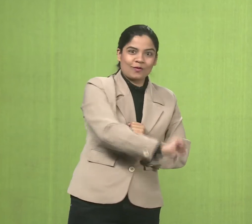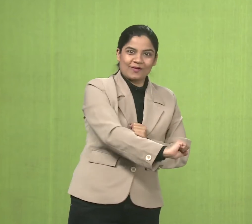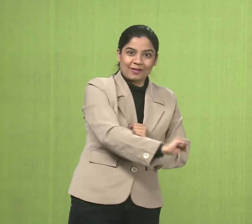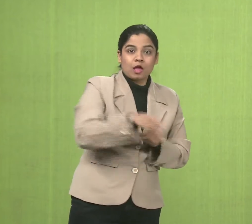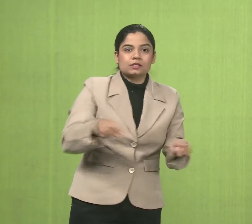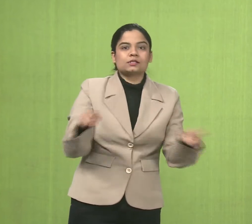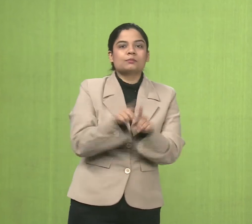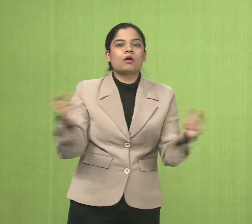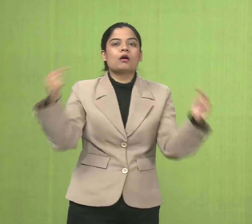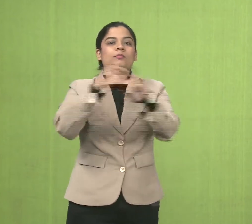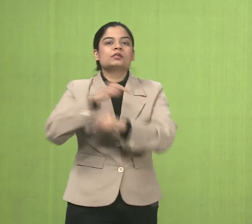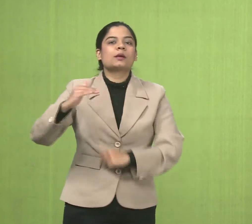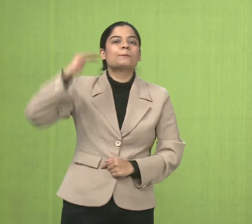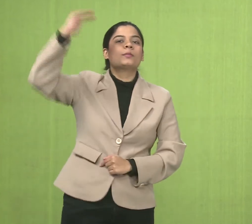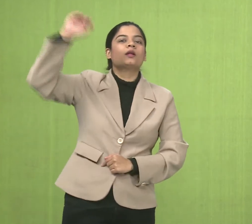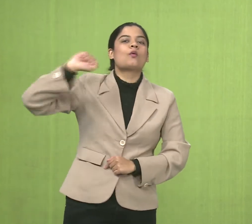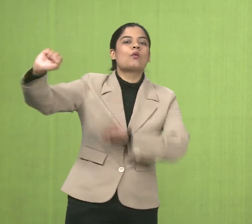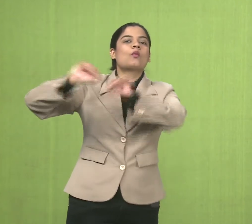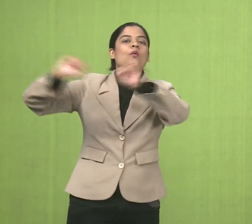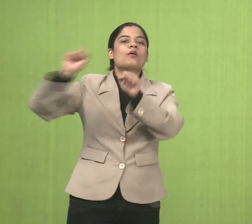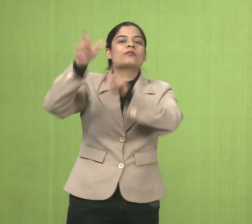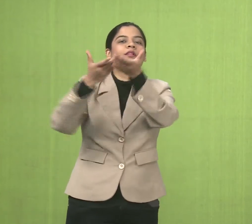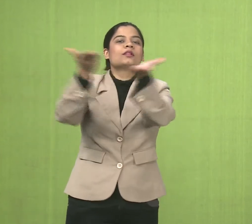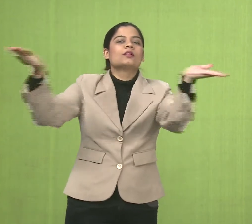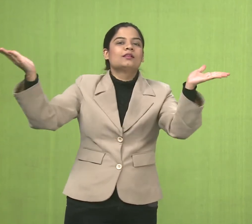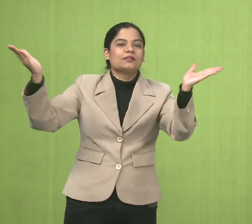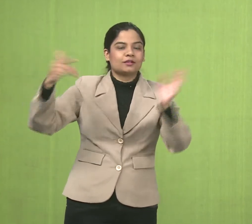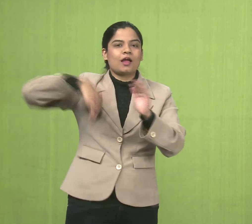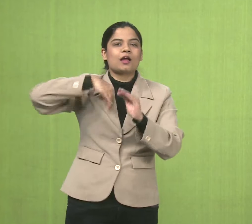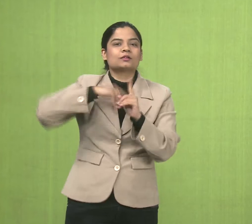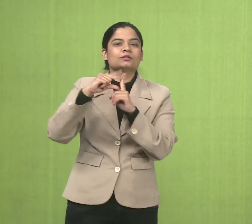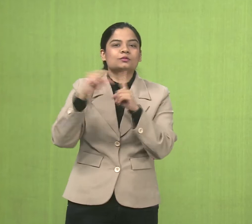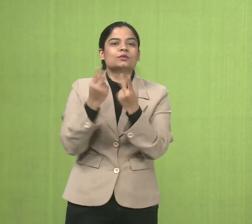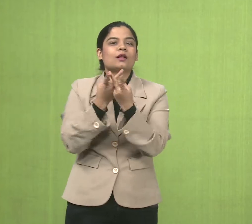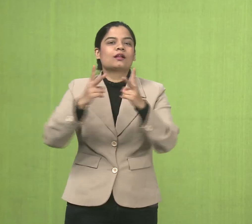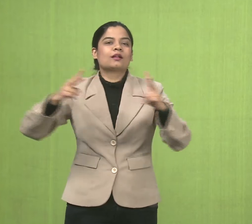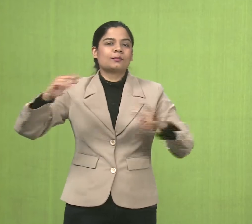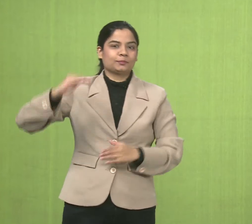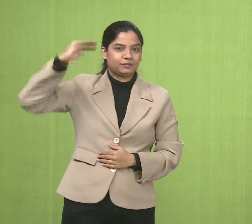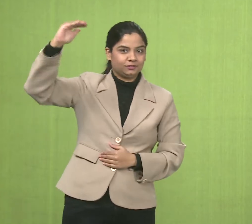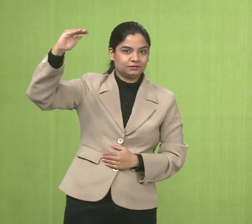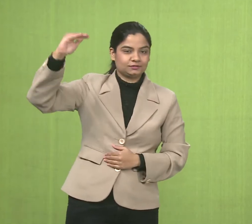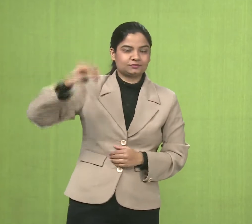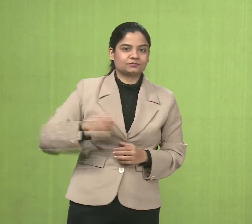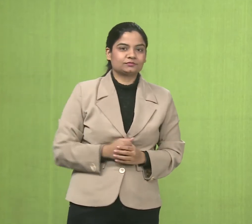childhood, now it becomes adulthood, a state of being middle age or being an adult.